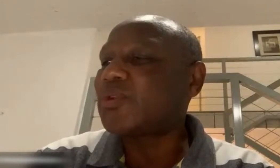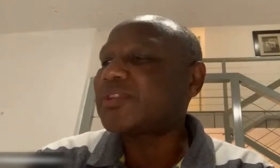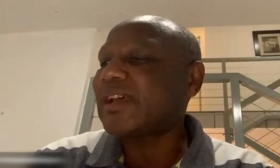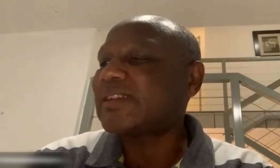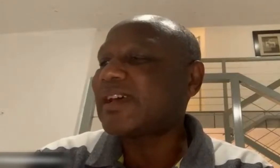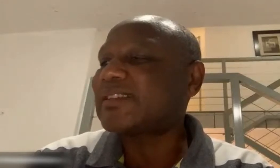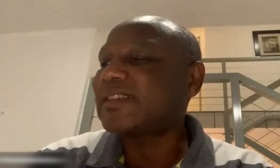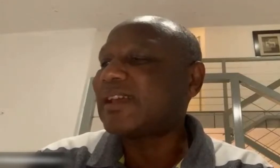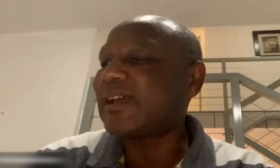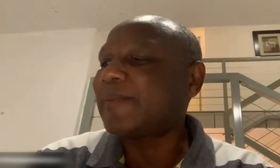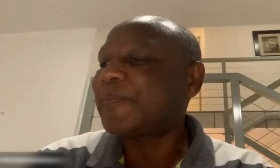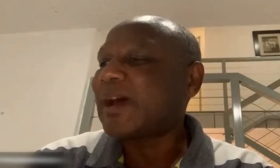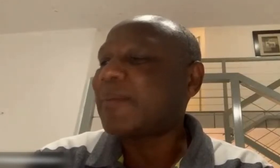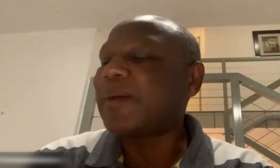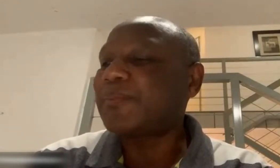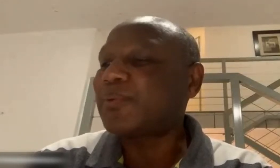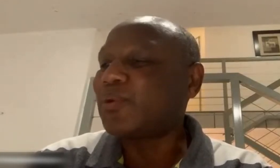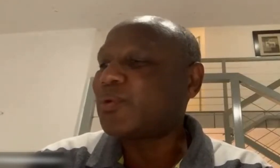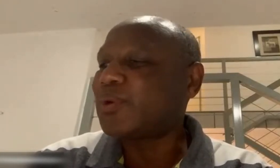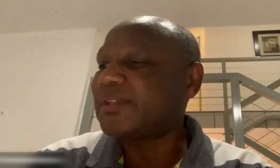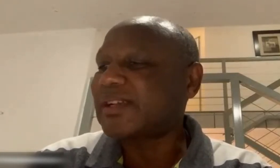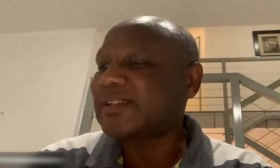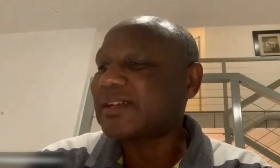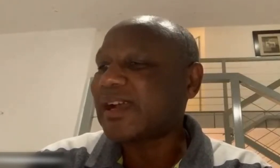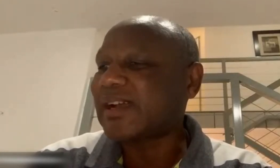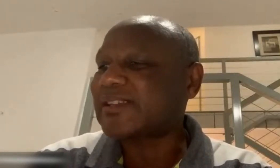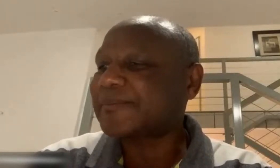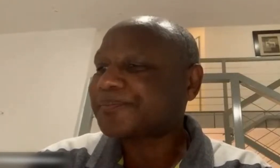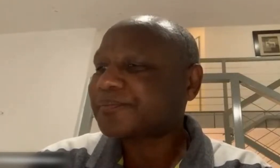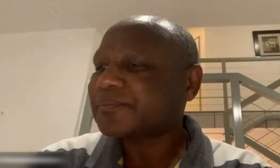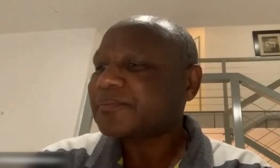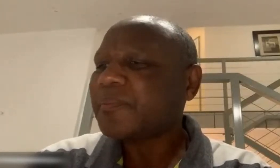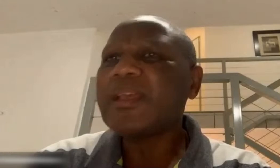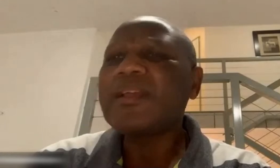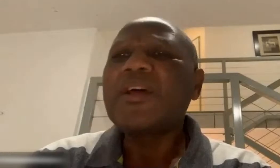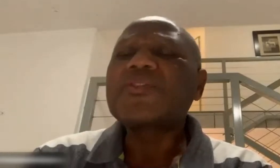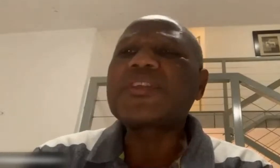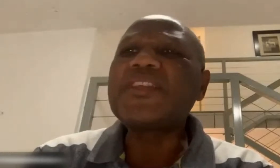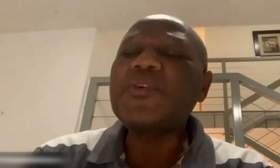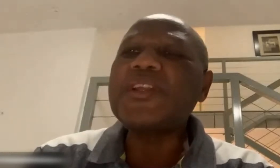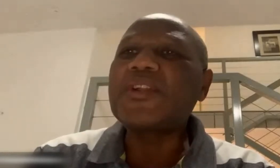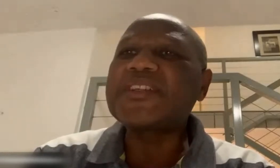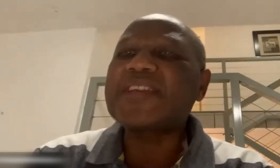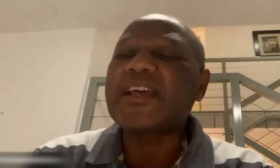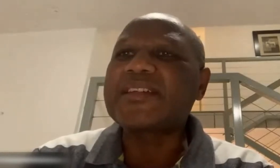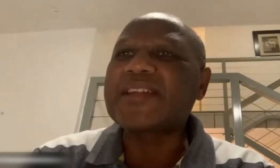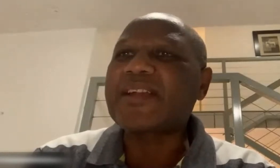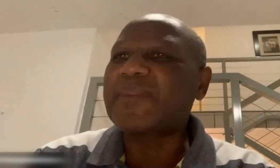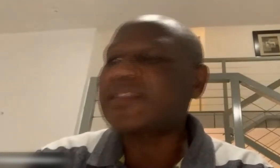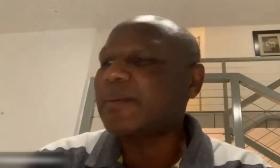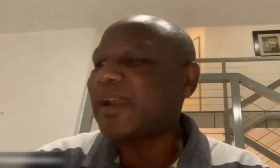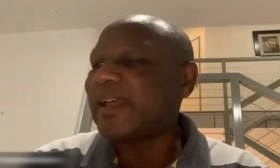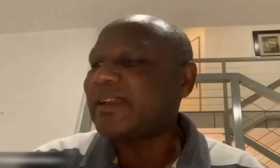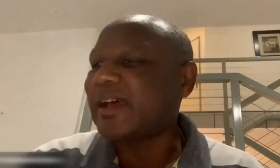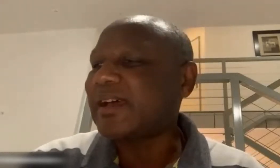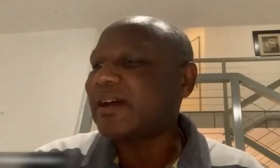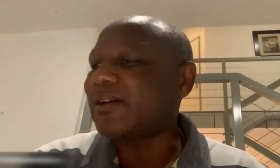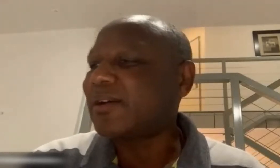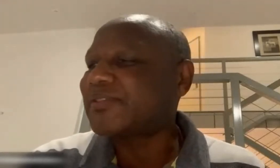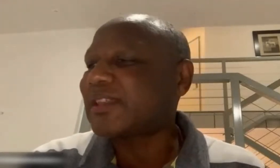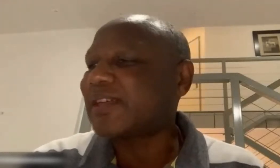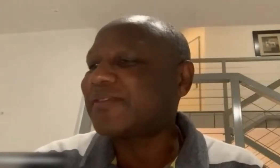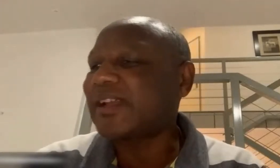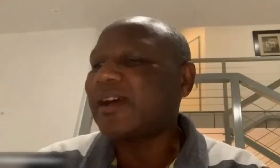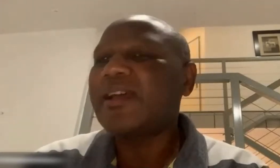overdose deaths among people who inject drugs. So the newly launched drug master plan of